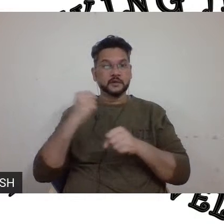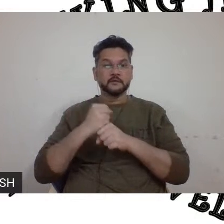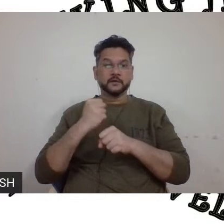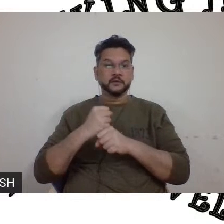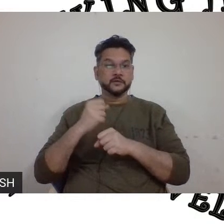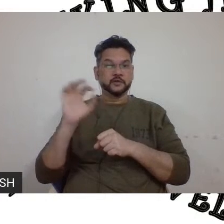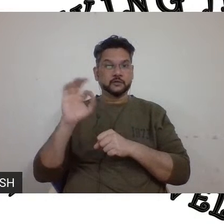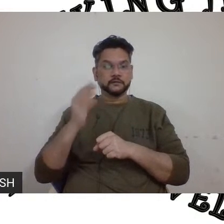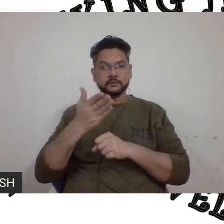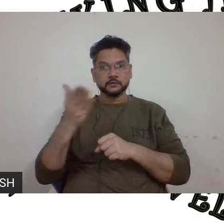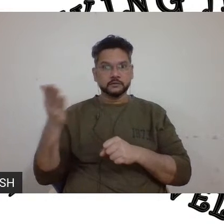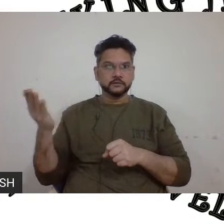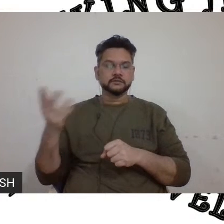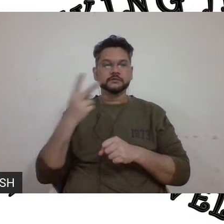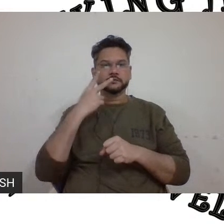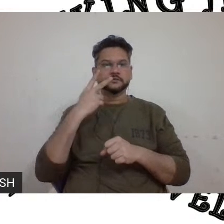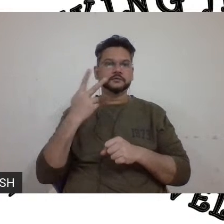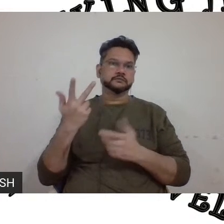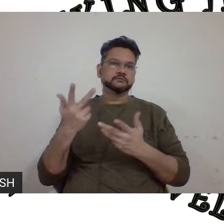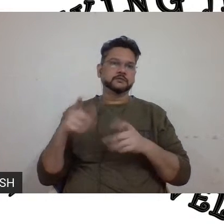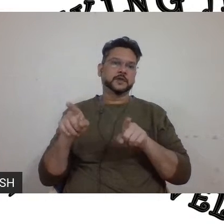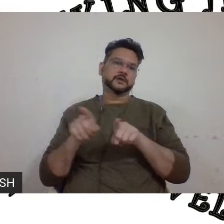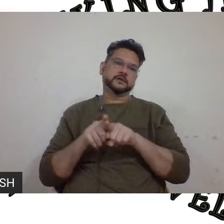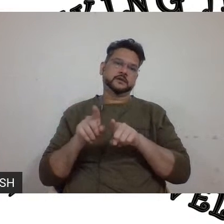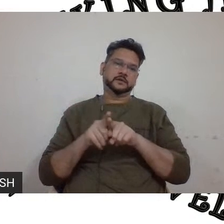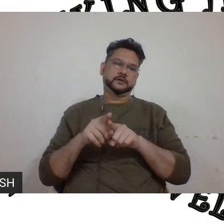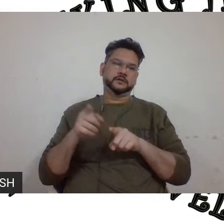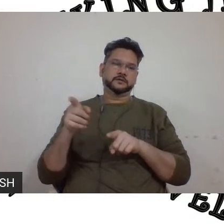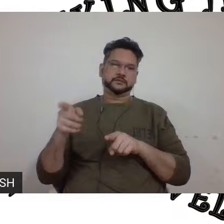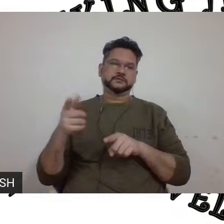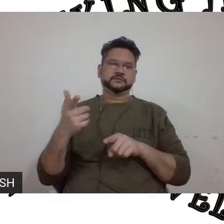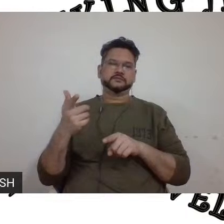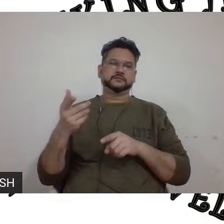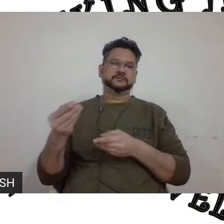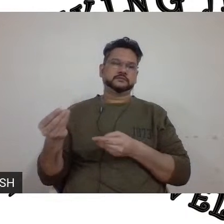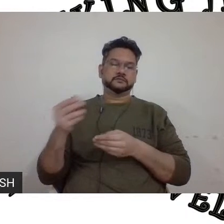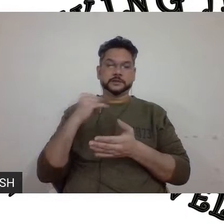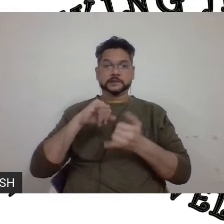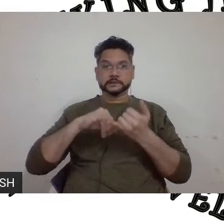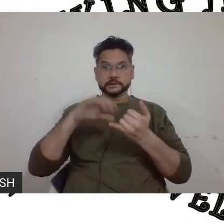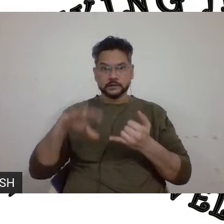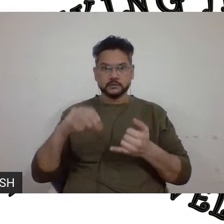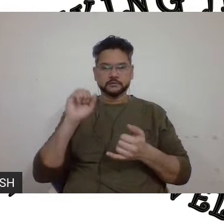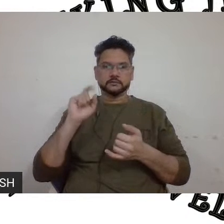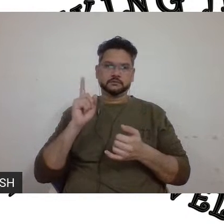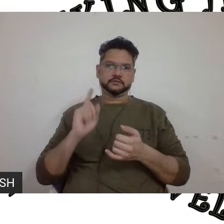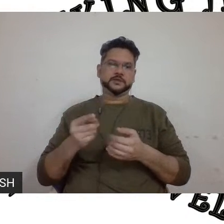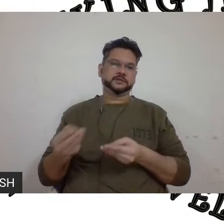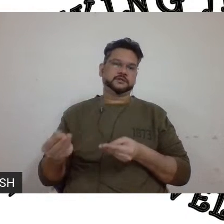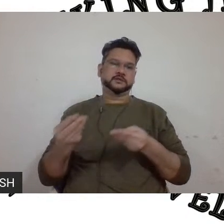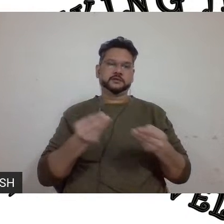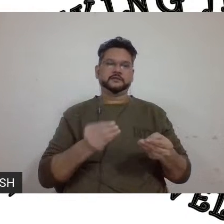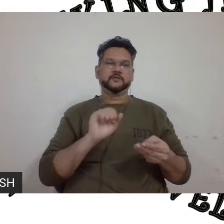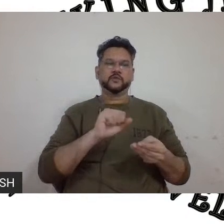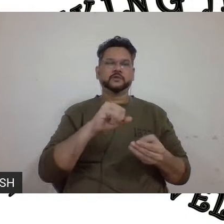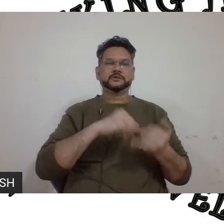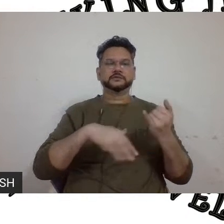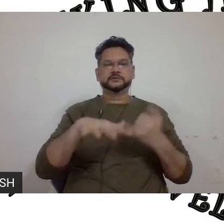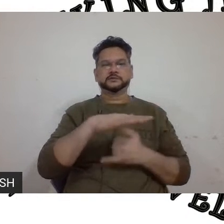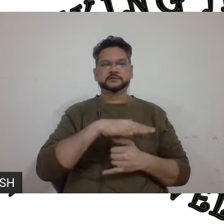who usually provide the opportunity to the person with disabilities.